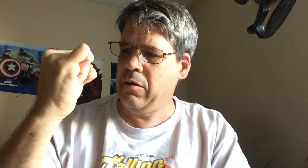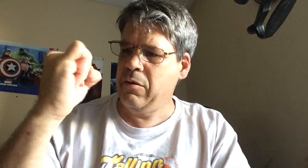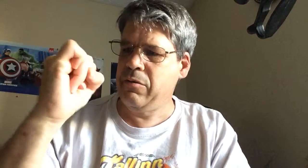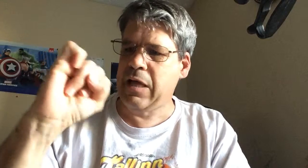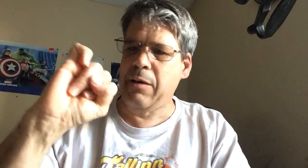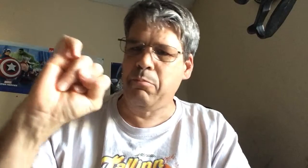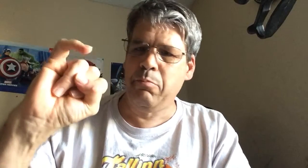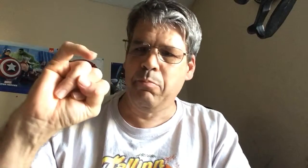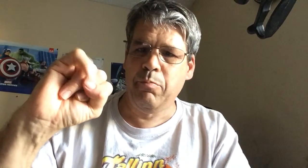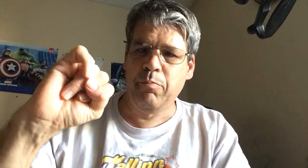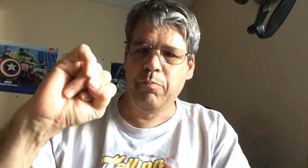thumb